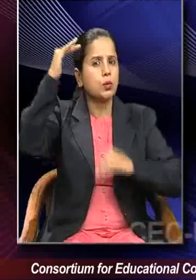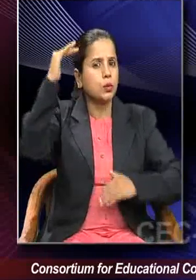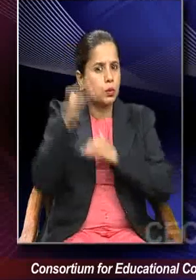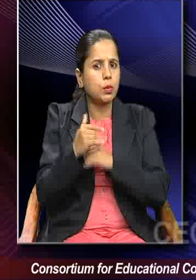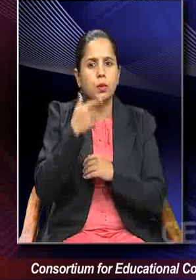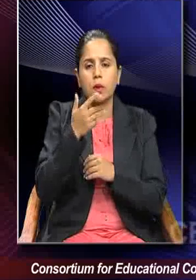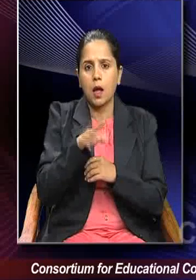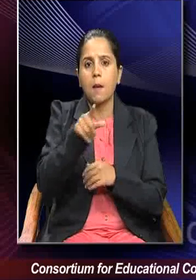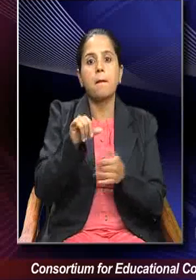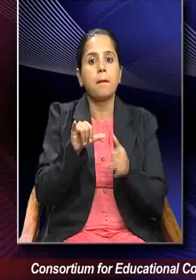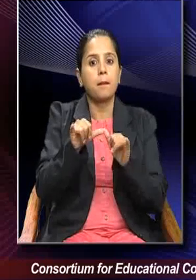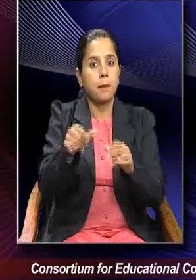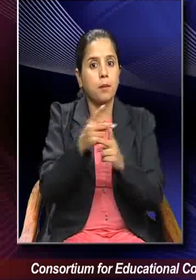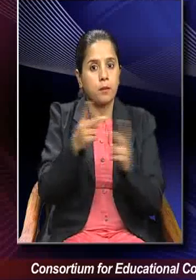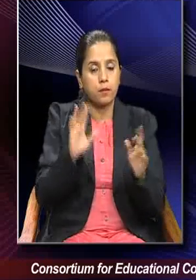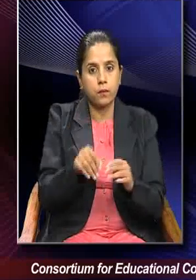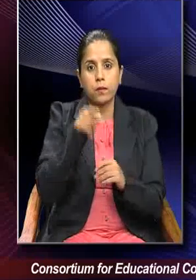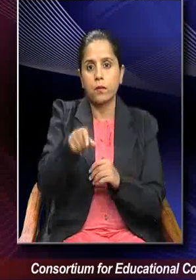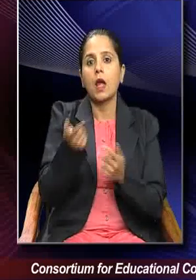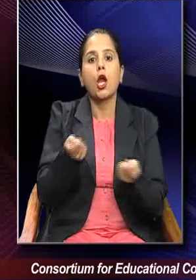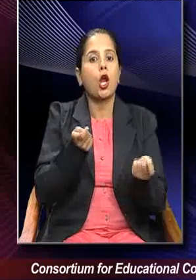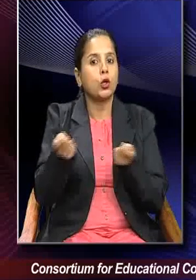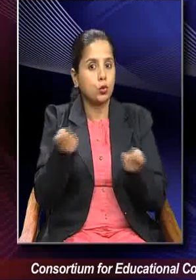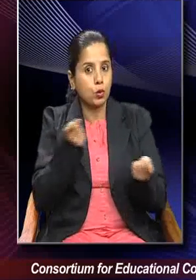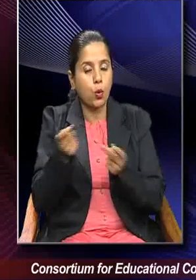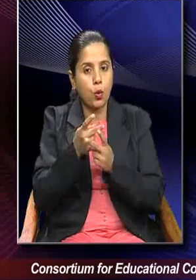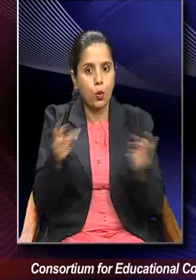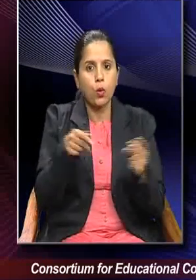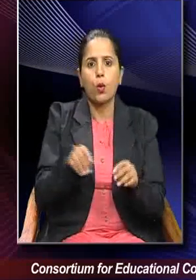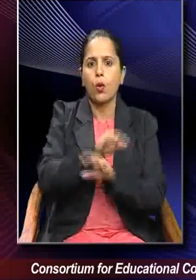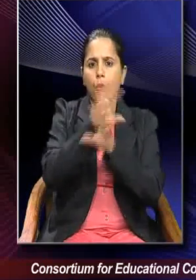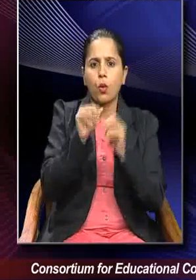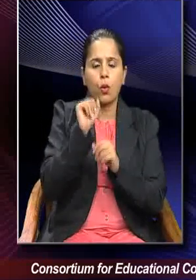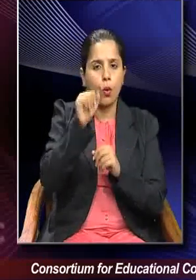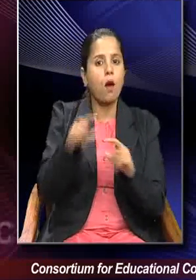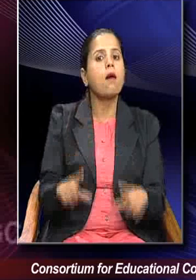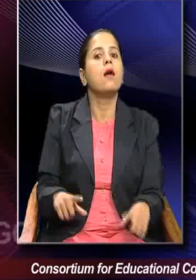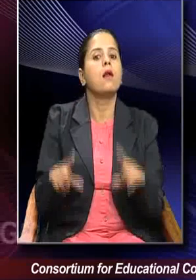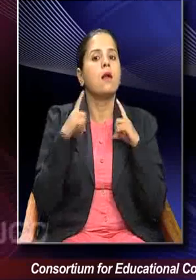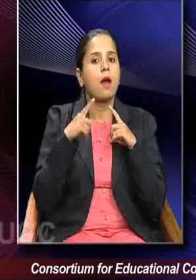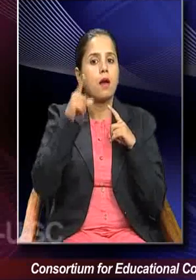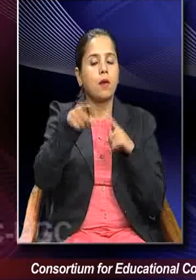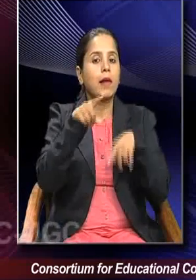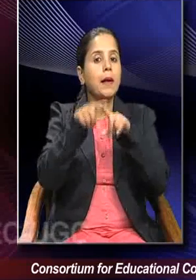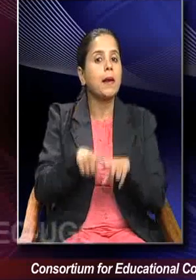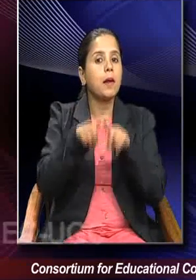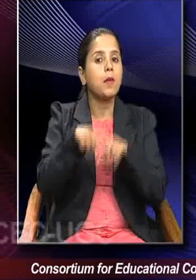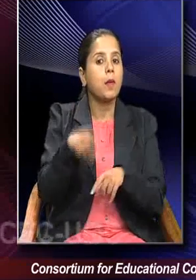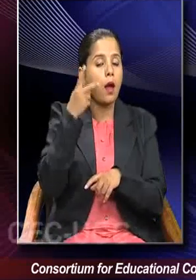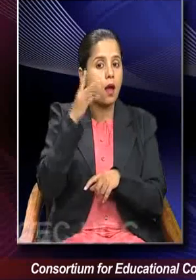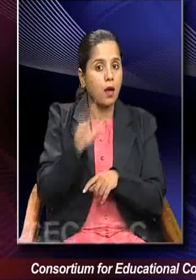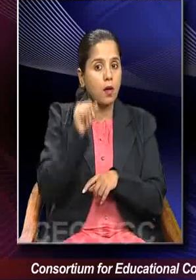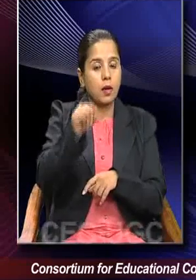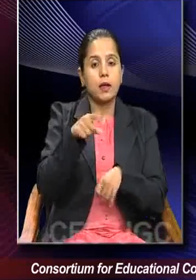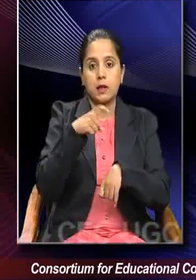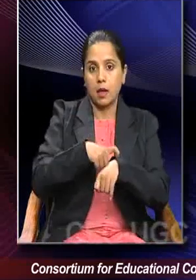and maintaining a sense of control over your life depend on effective